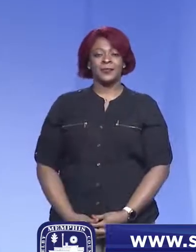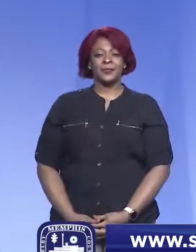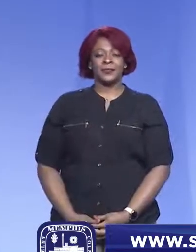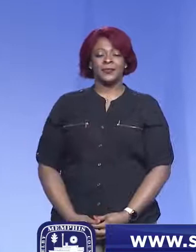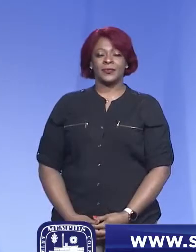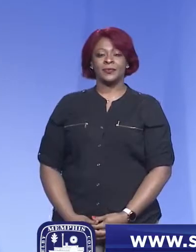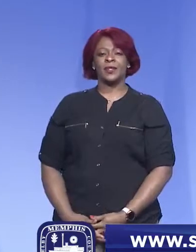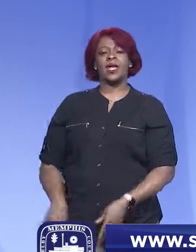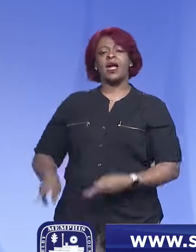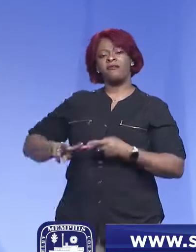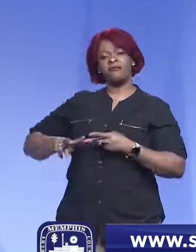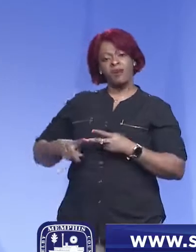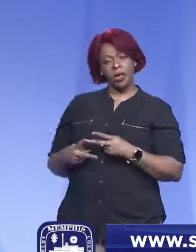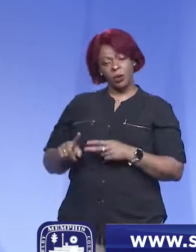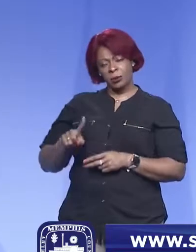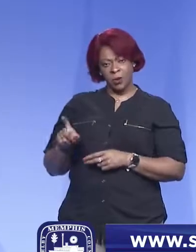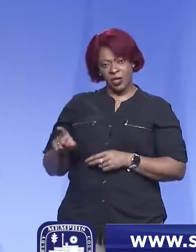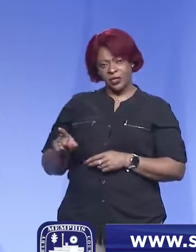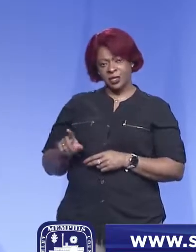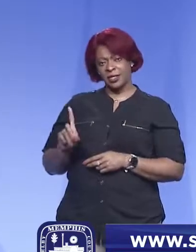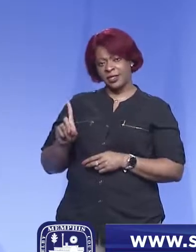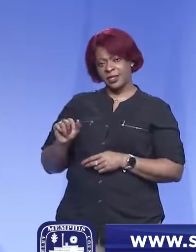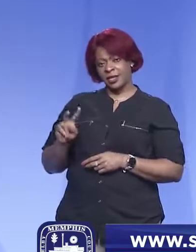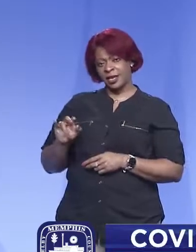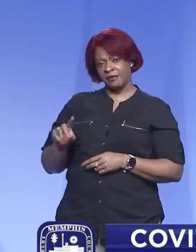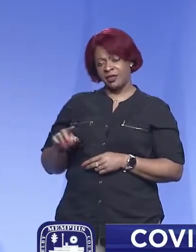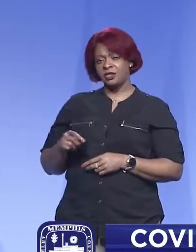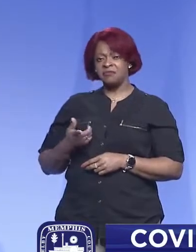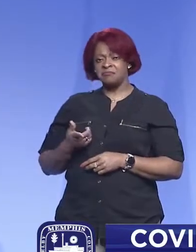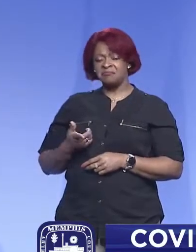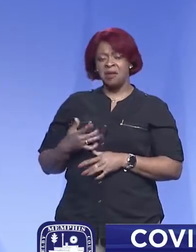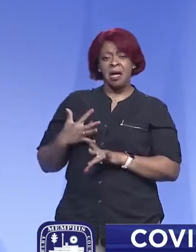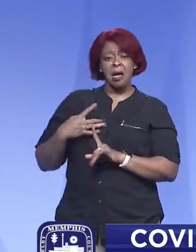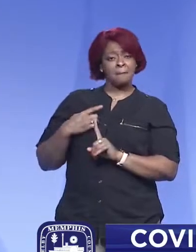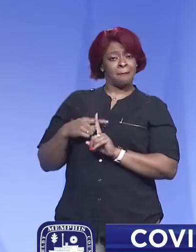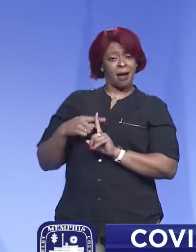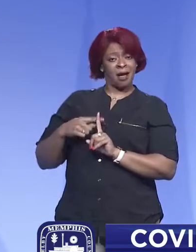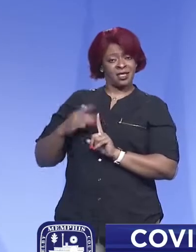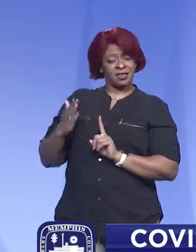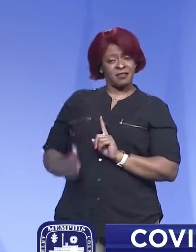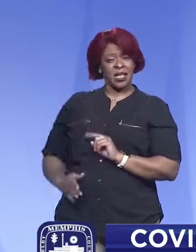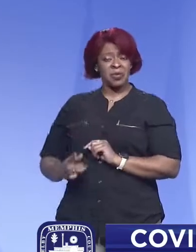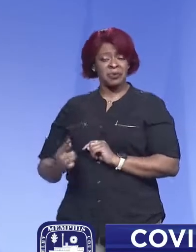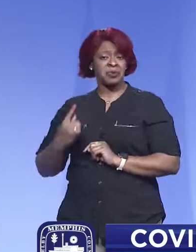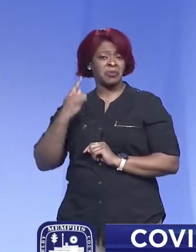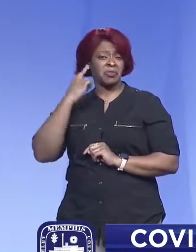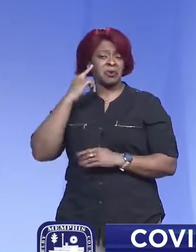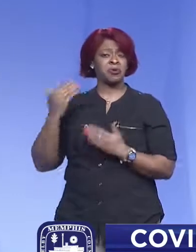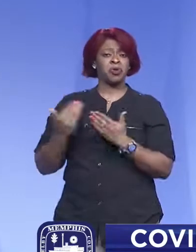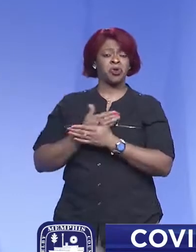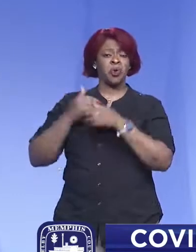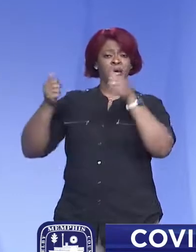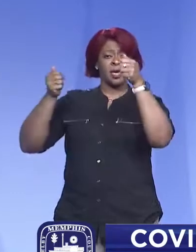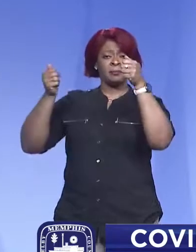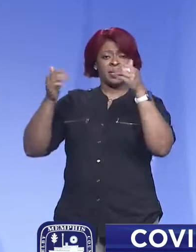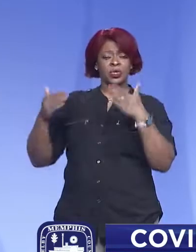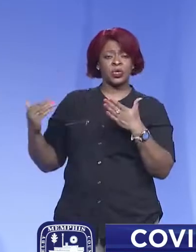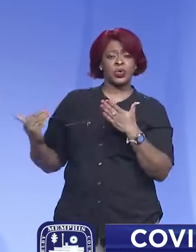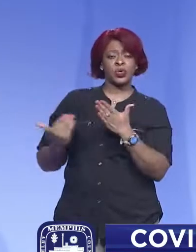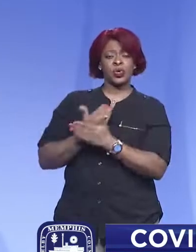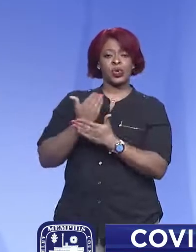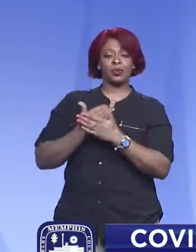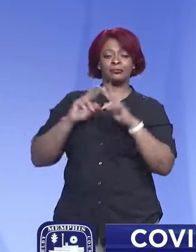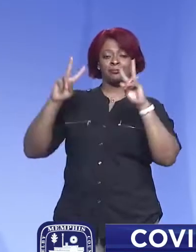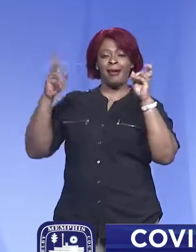And as a follow-up, David, do you just on the positive side, do you think a new administration, a new set of